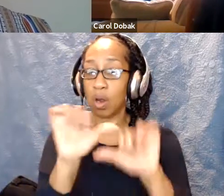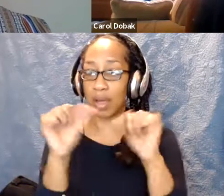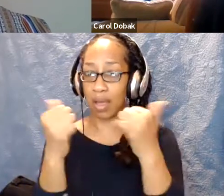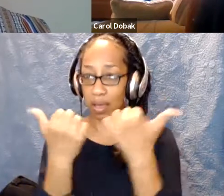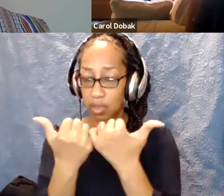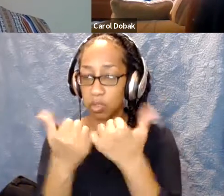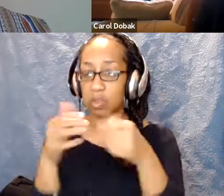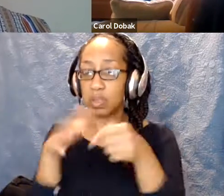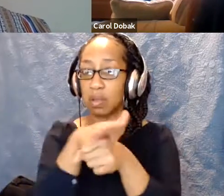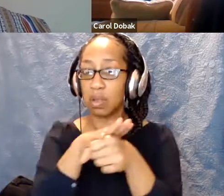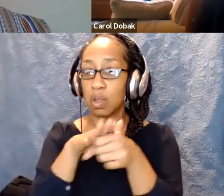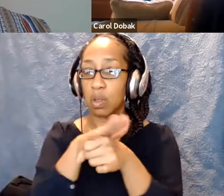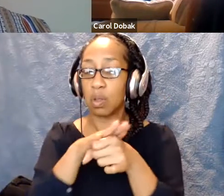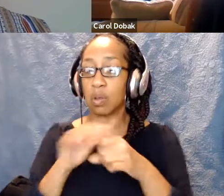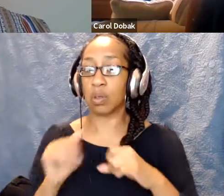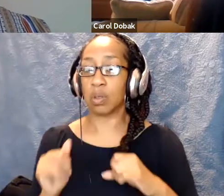level,